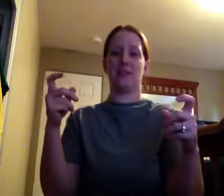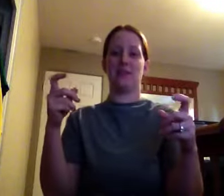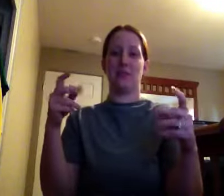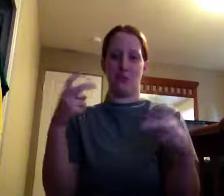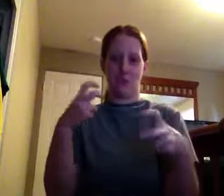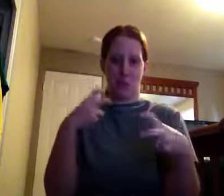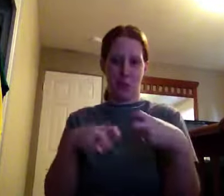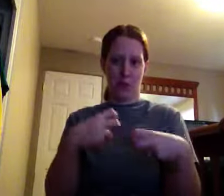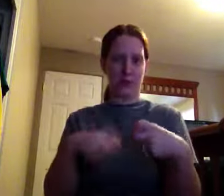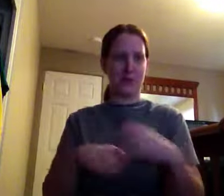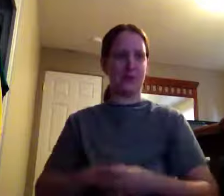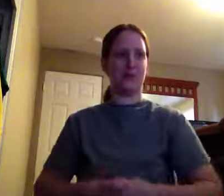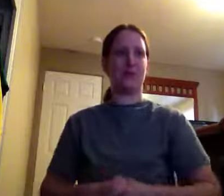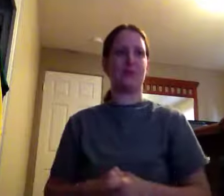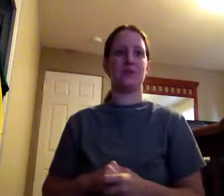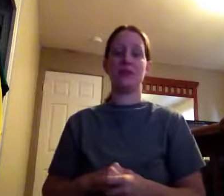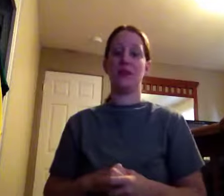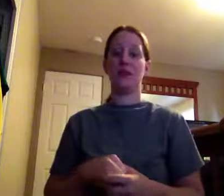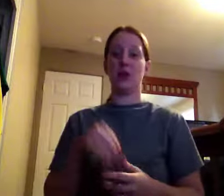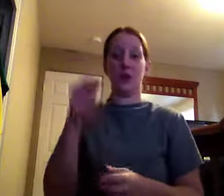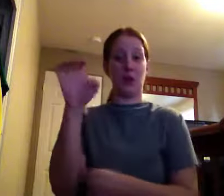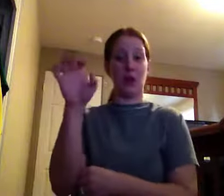It's a simplest whole number ratio. It could be CH4.